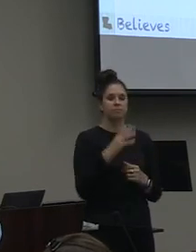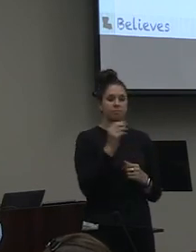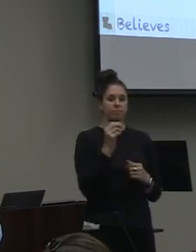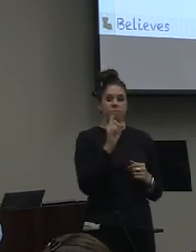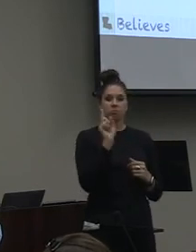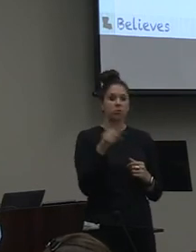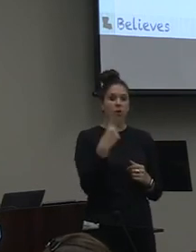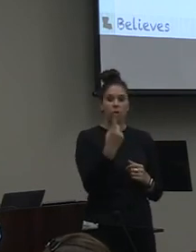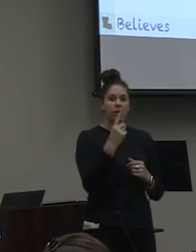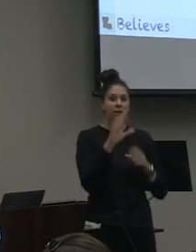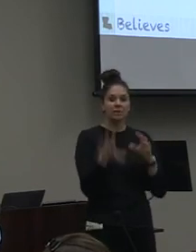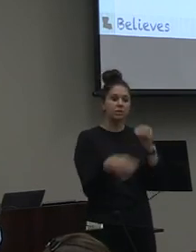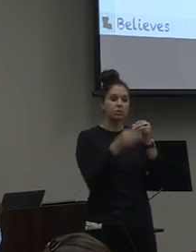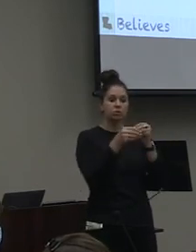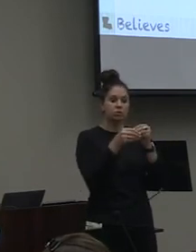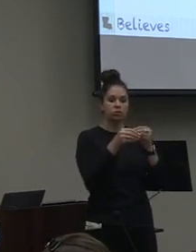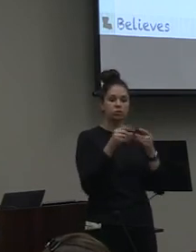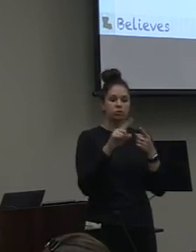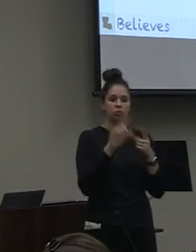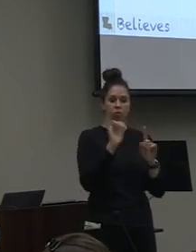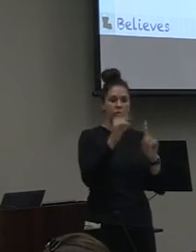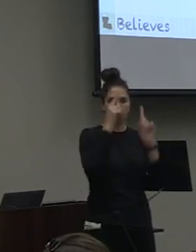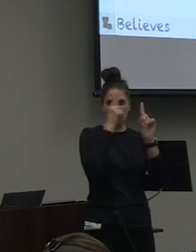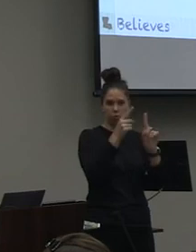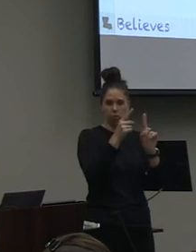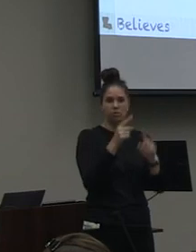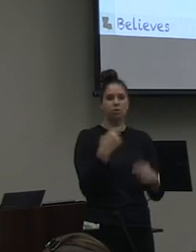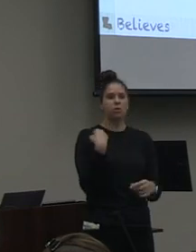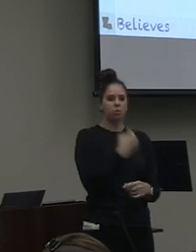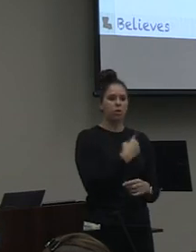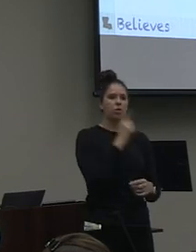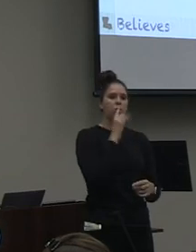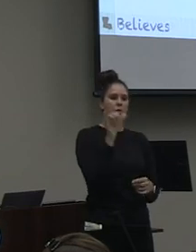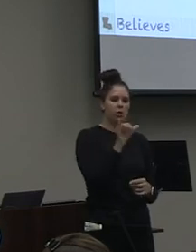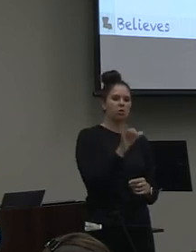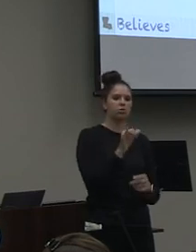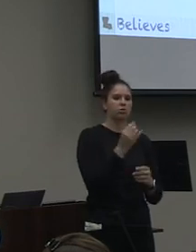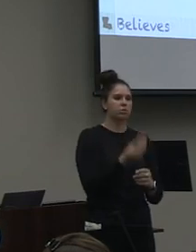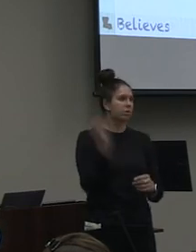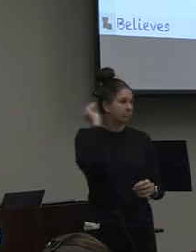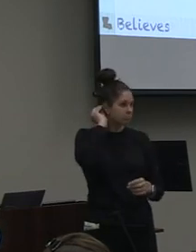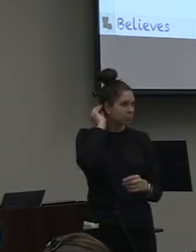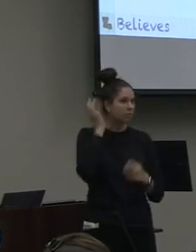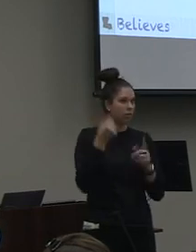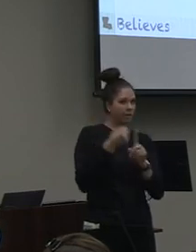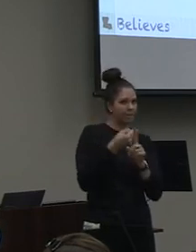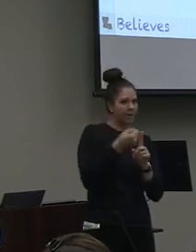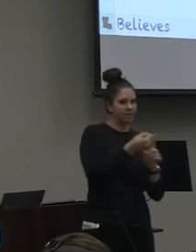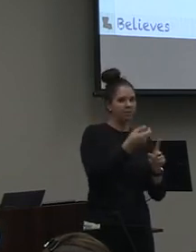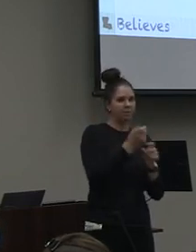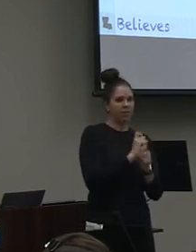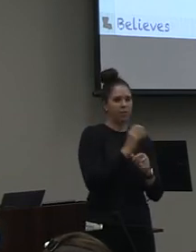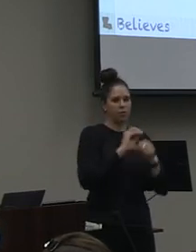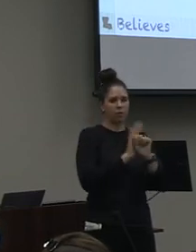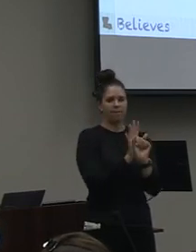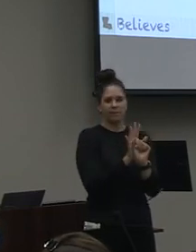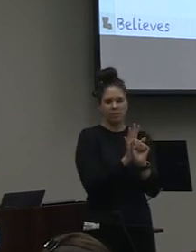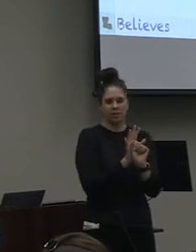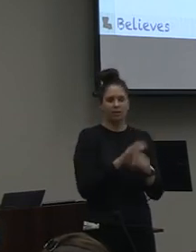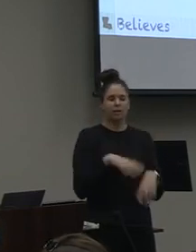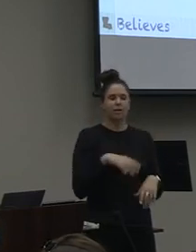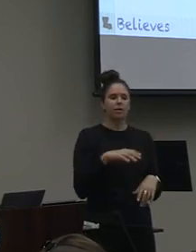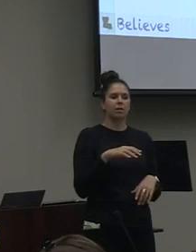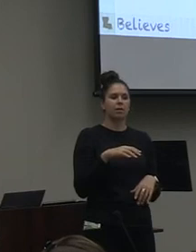And the only addition to the goals has been that we are also keeping in mind the impacts of COVID-19, but we